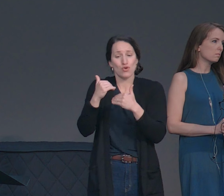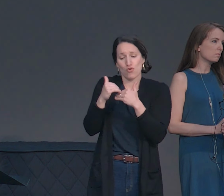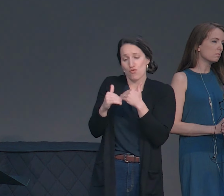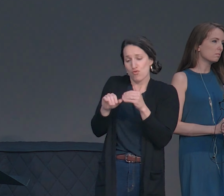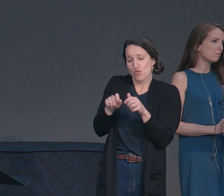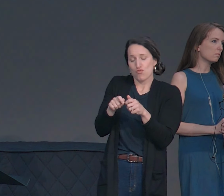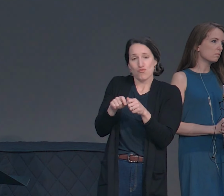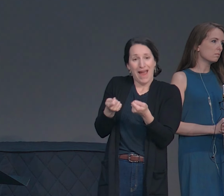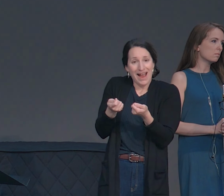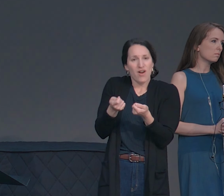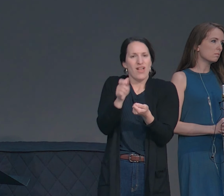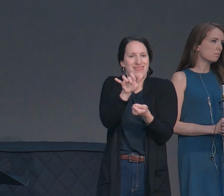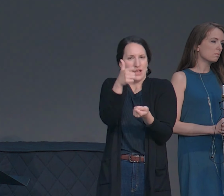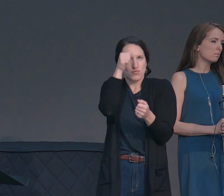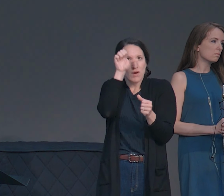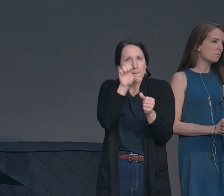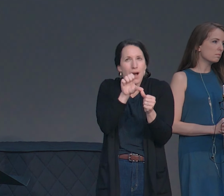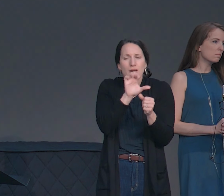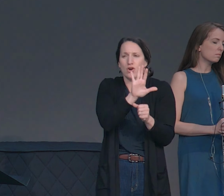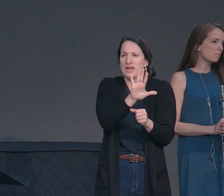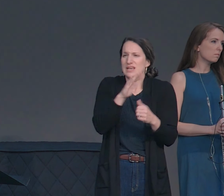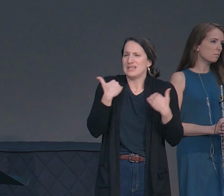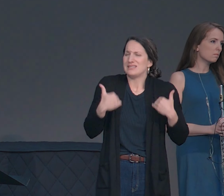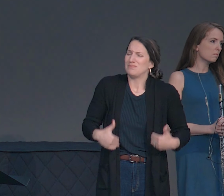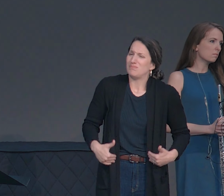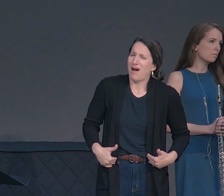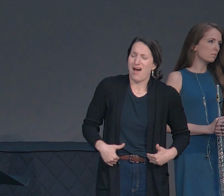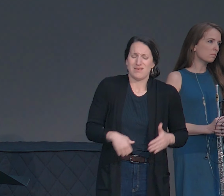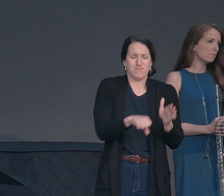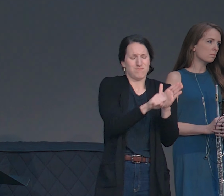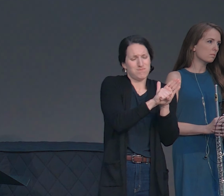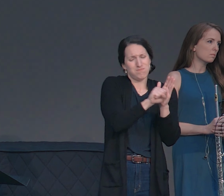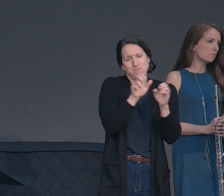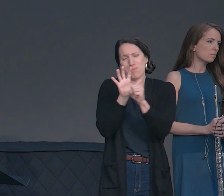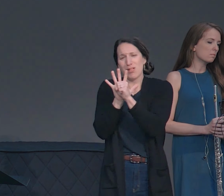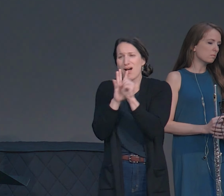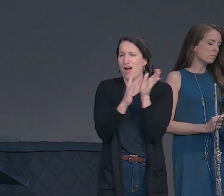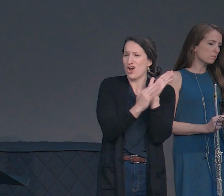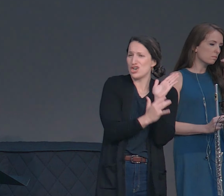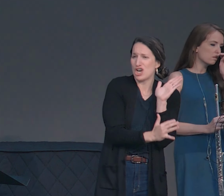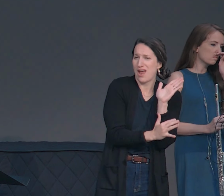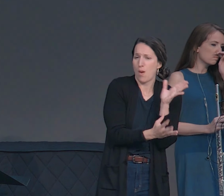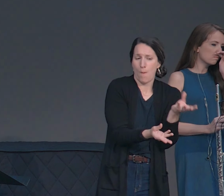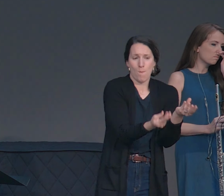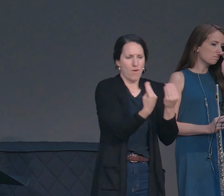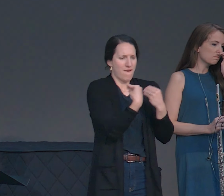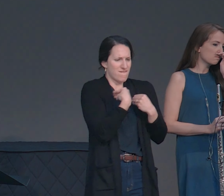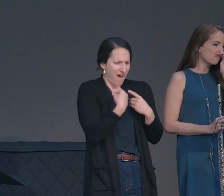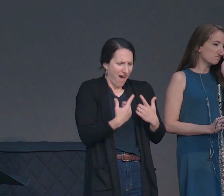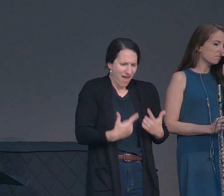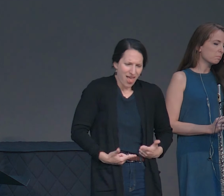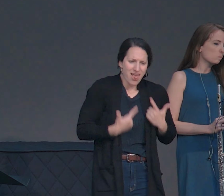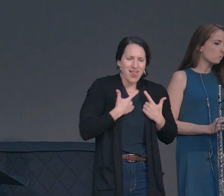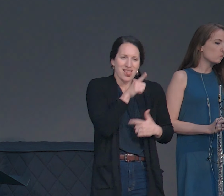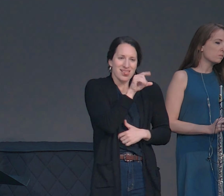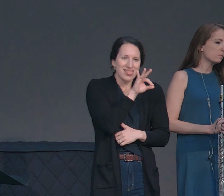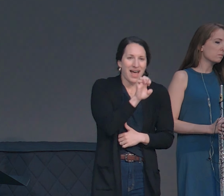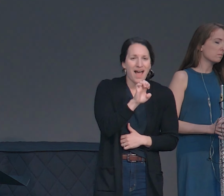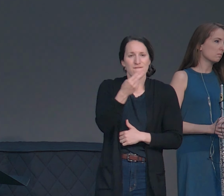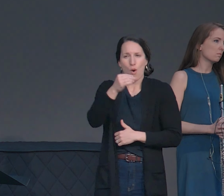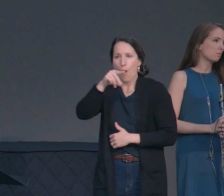that Jesus' blood shed and his broken body provided life and hope and joy and peace and